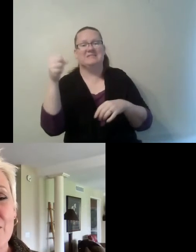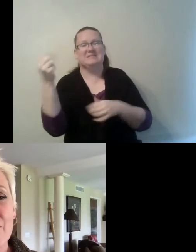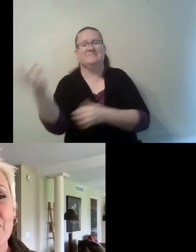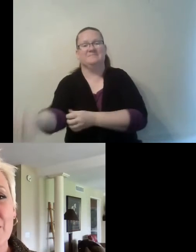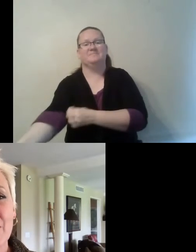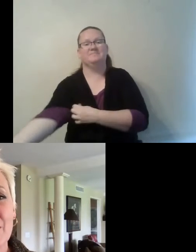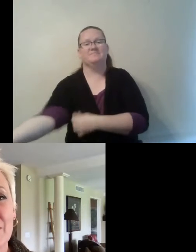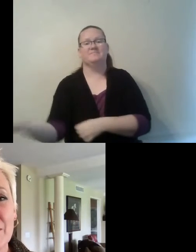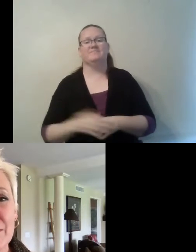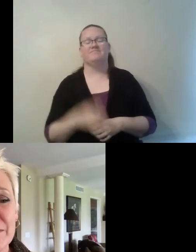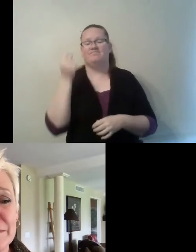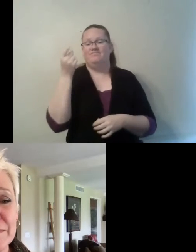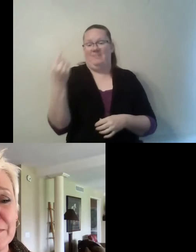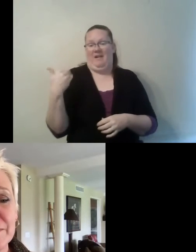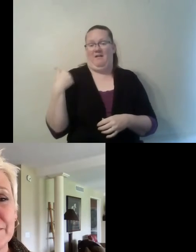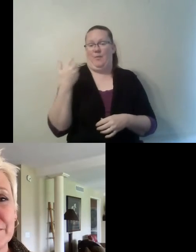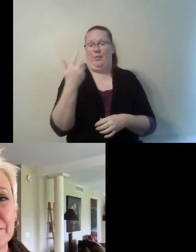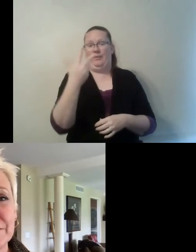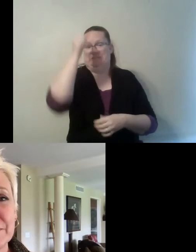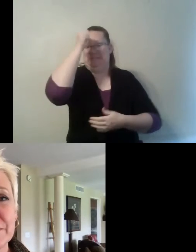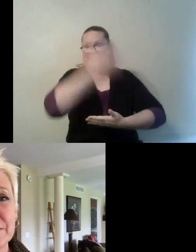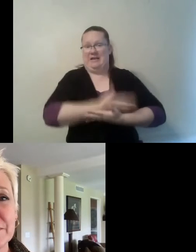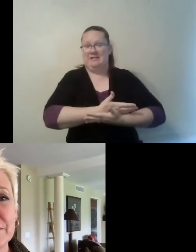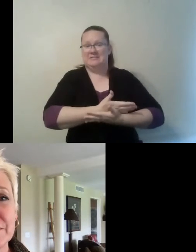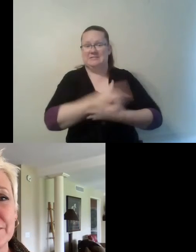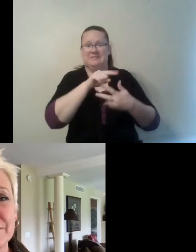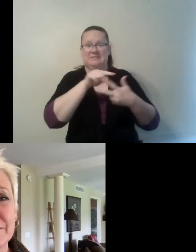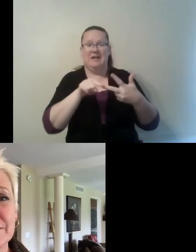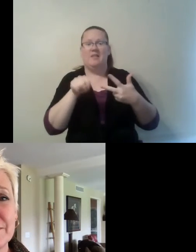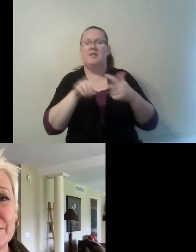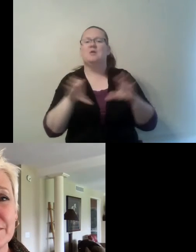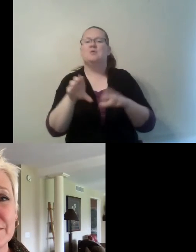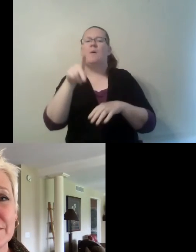three sons that they do this parkour stuff.